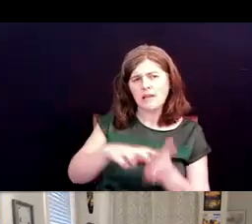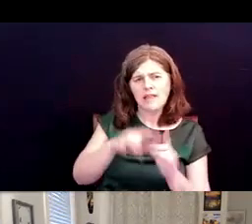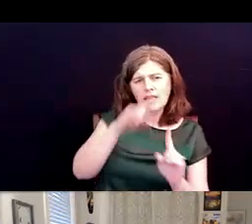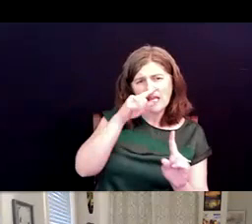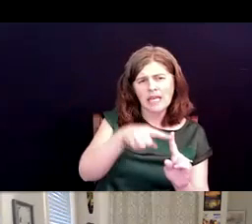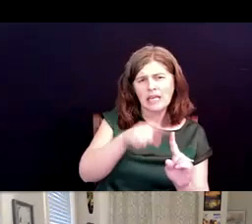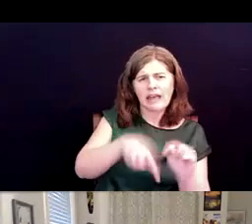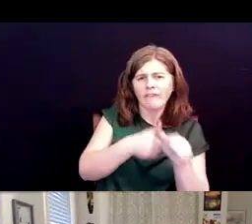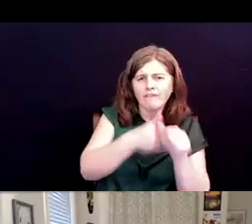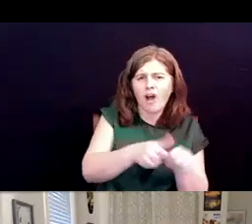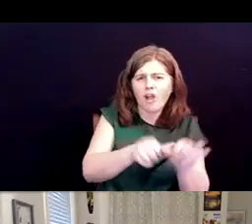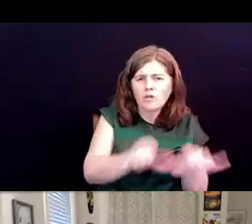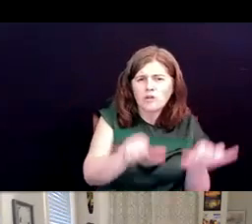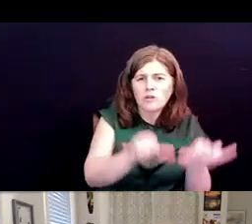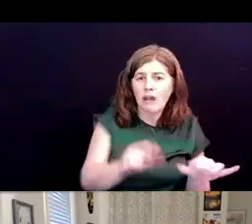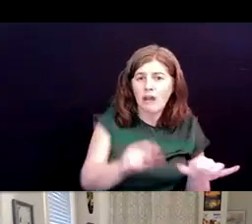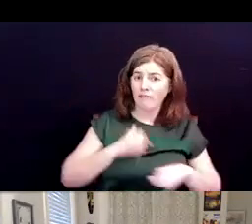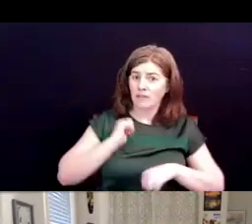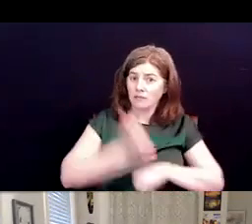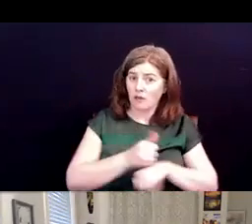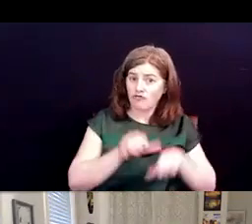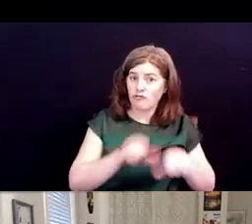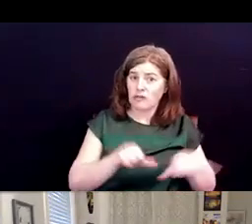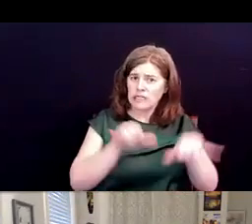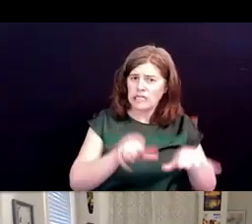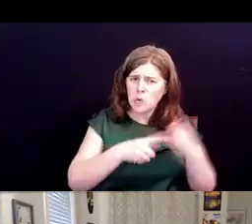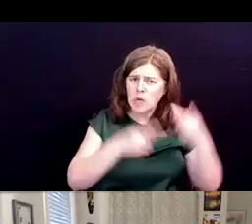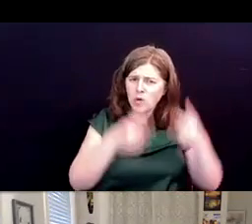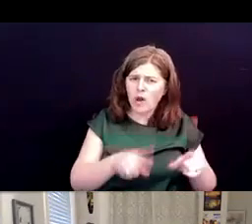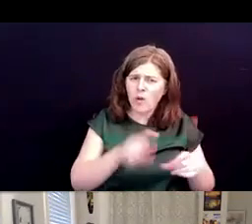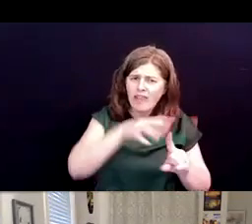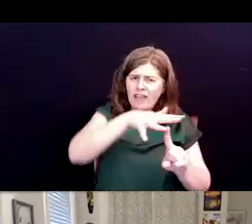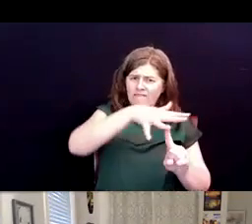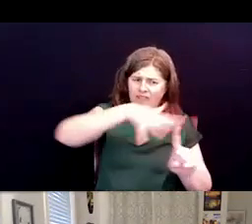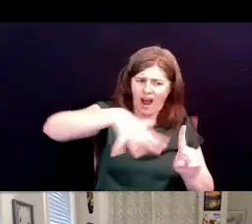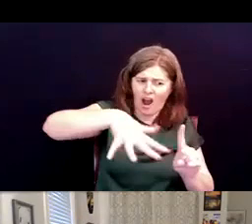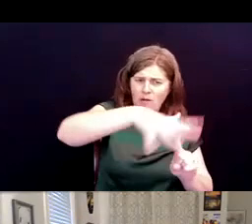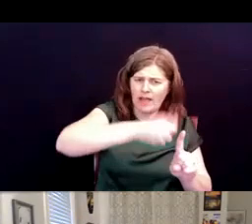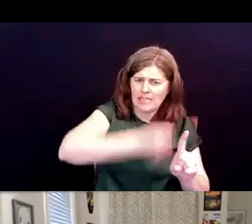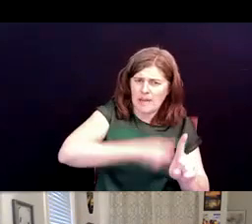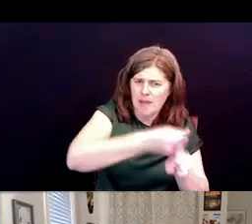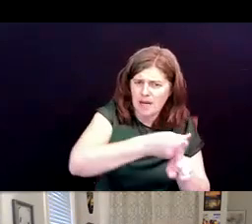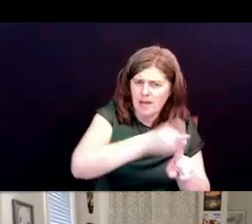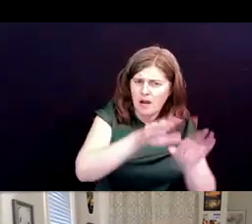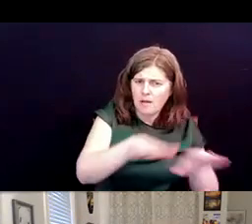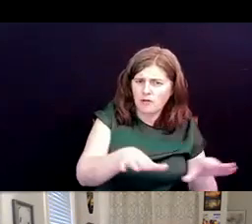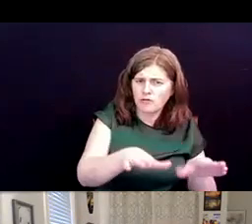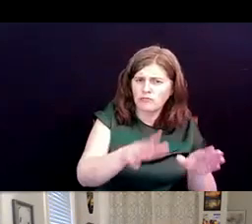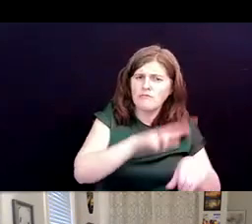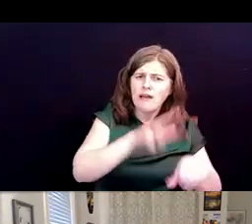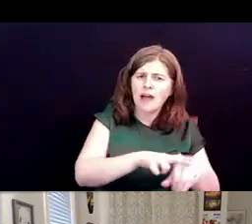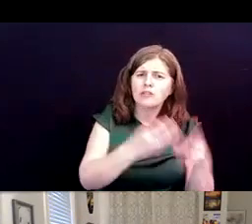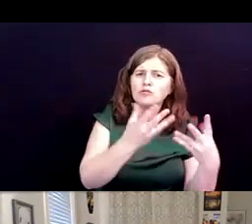nighttime routine? Is there a nighttime routine? What's going on in that environment that's impacting that child's ability to kind of naturally